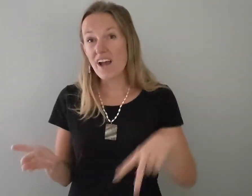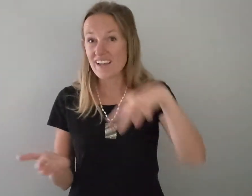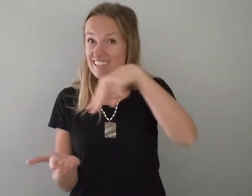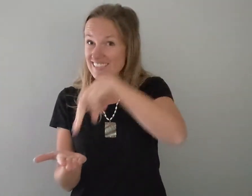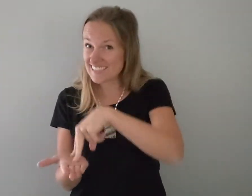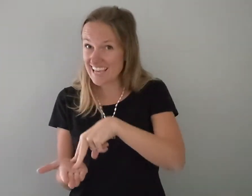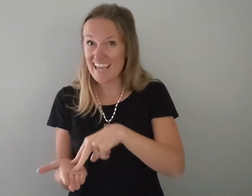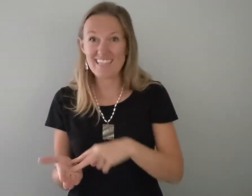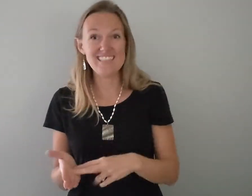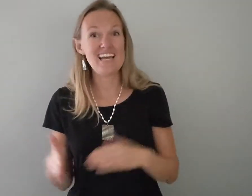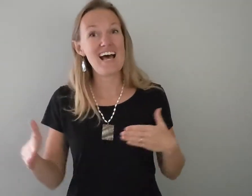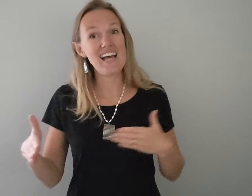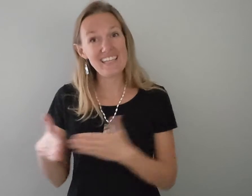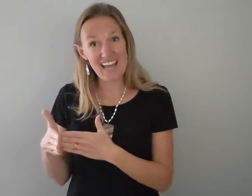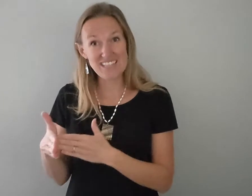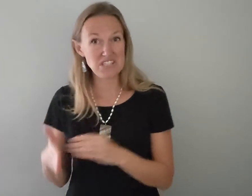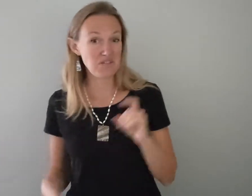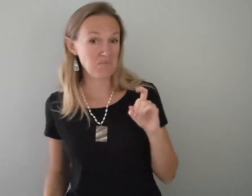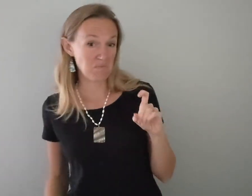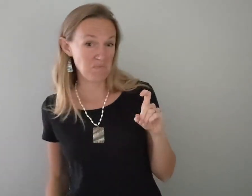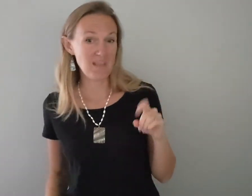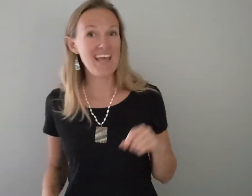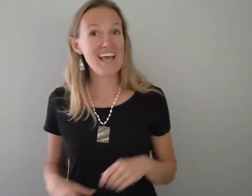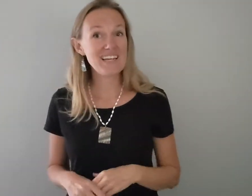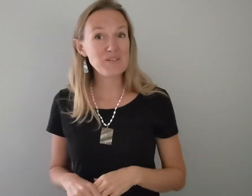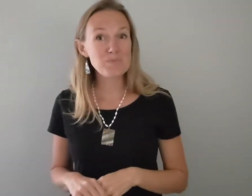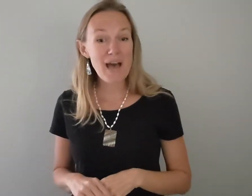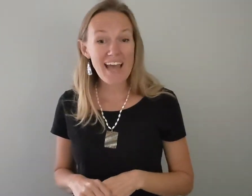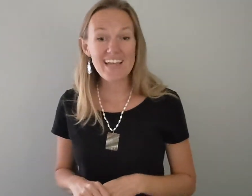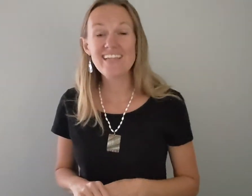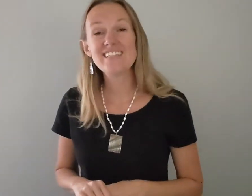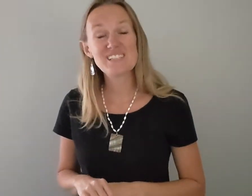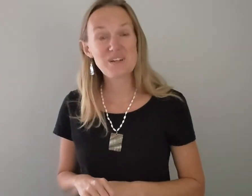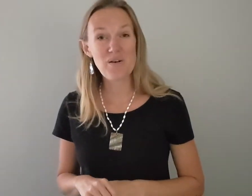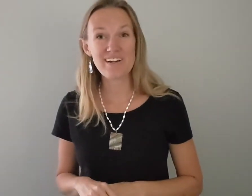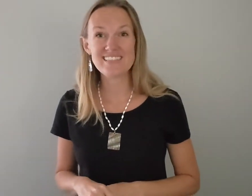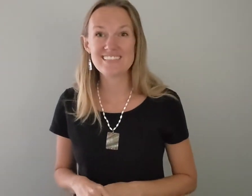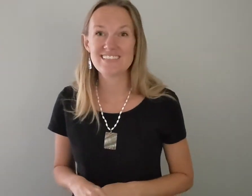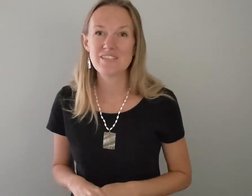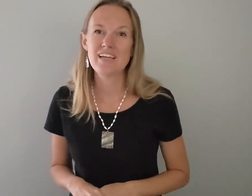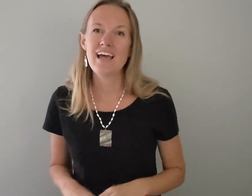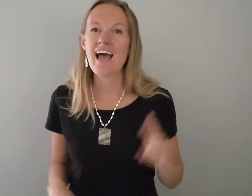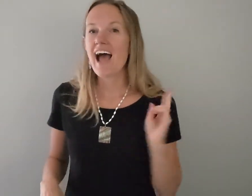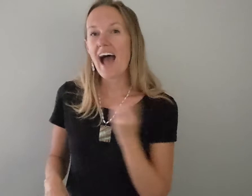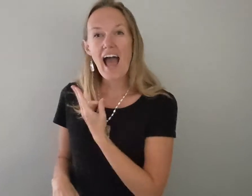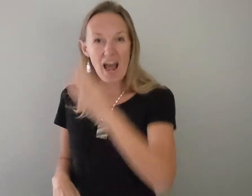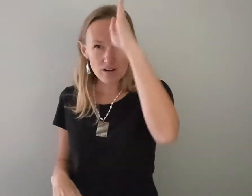What could stand against? And then it goes back to the chorus. Our God